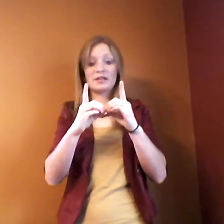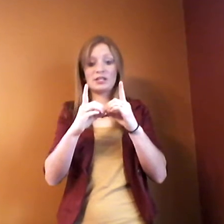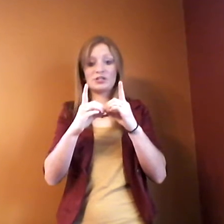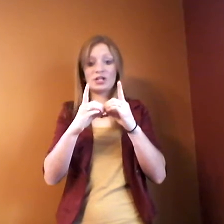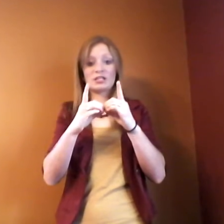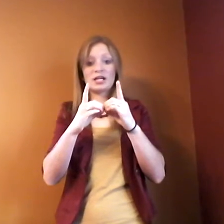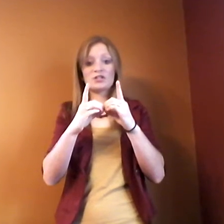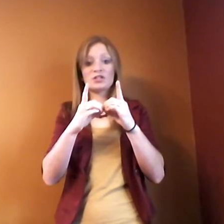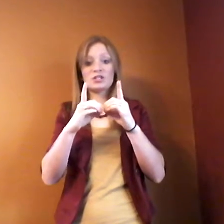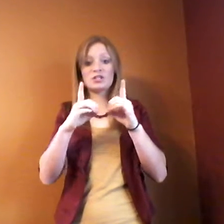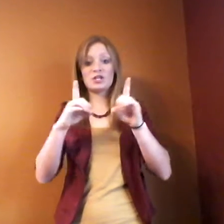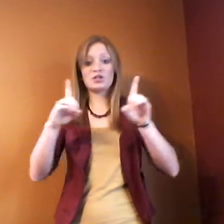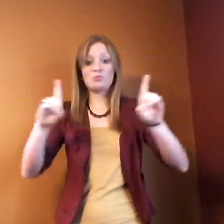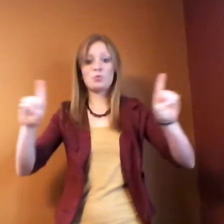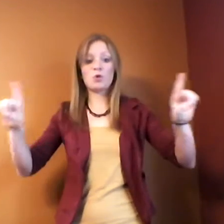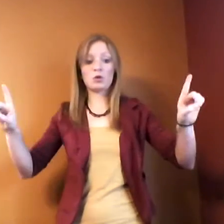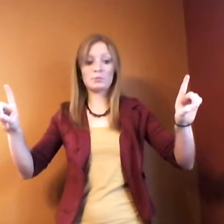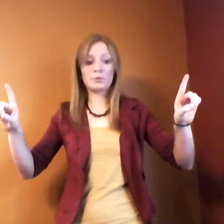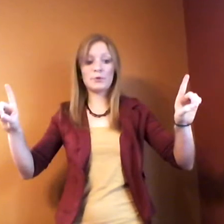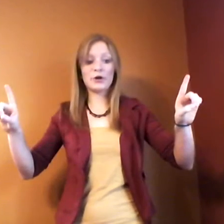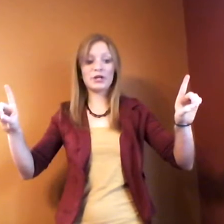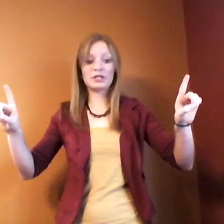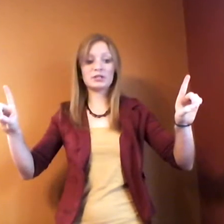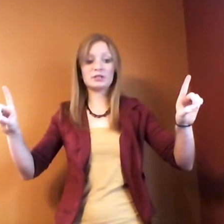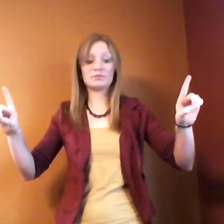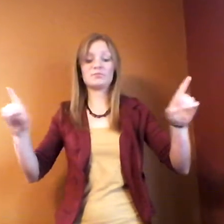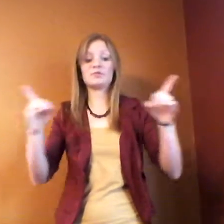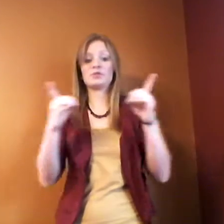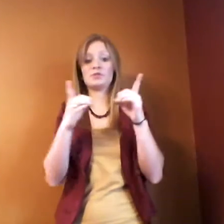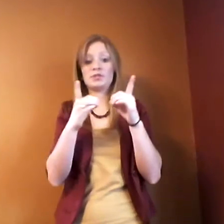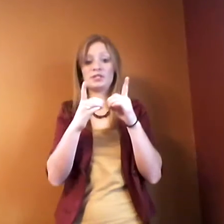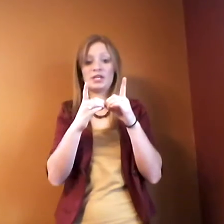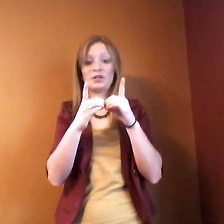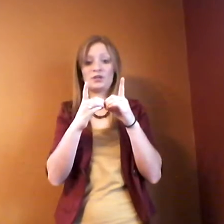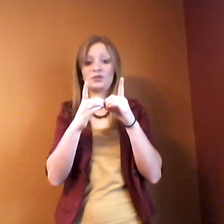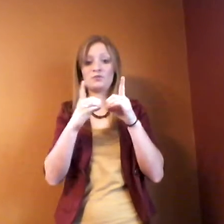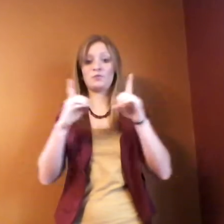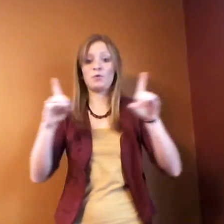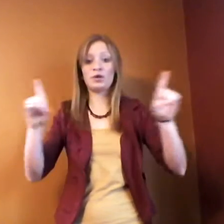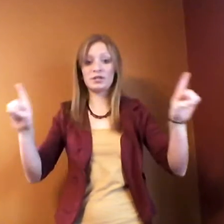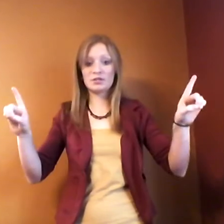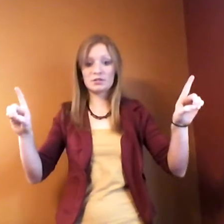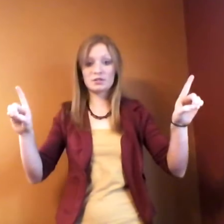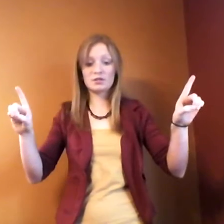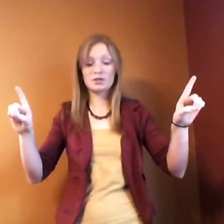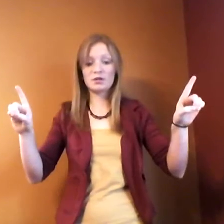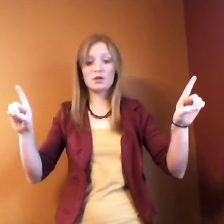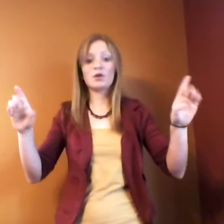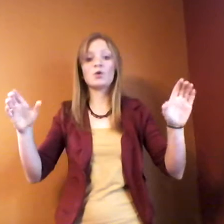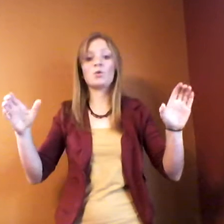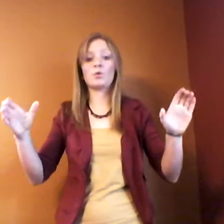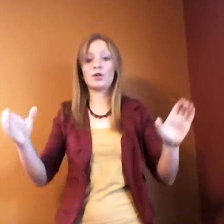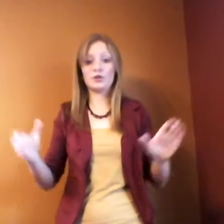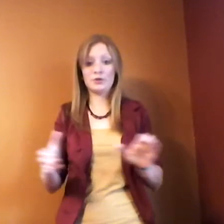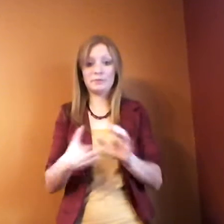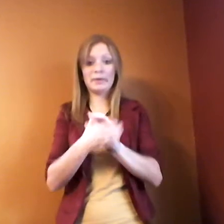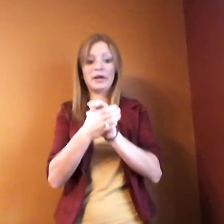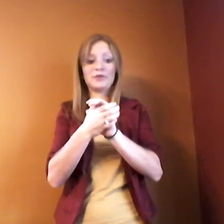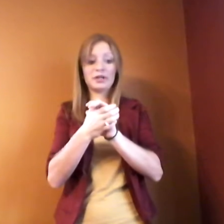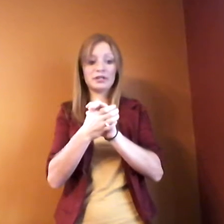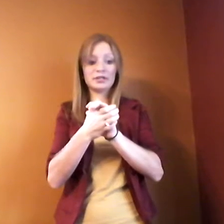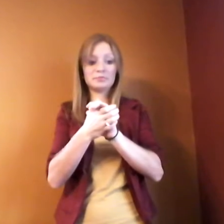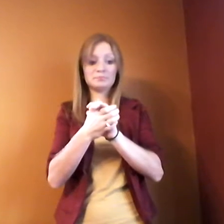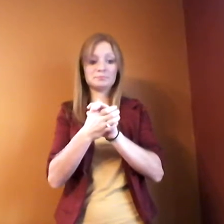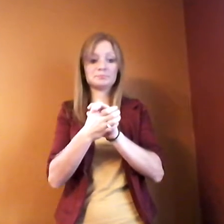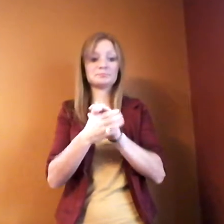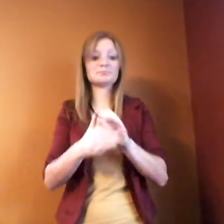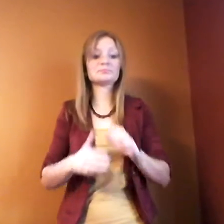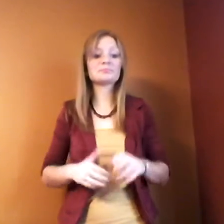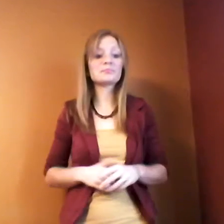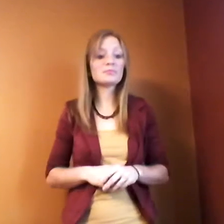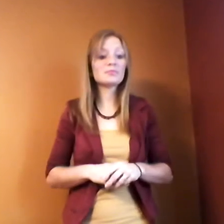start touching and you pull them apart. So you could say you're divorced or you're married.